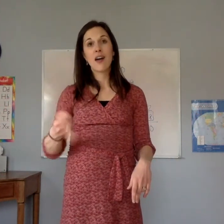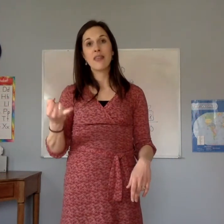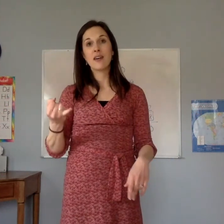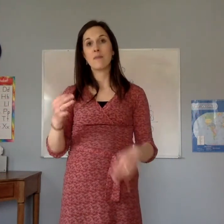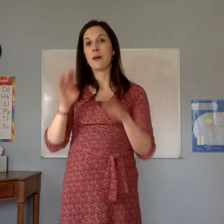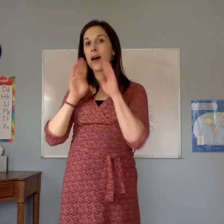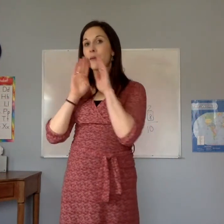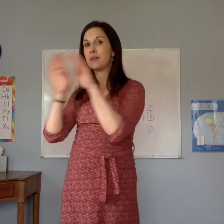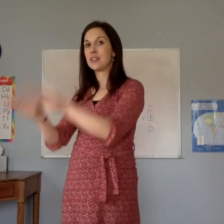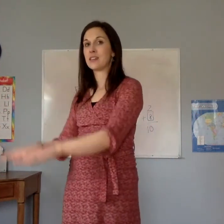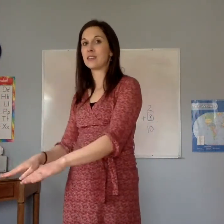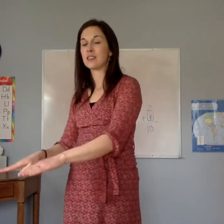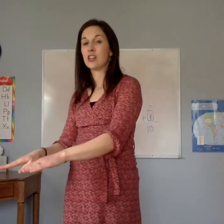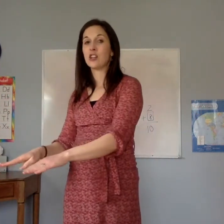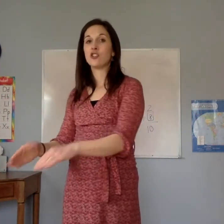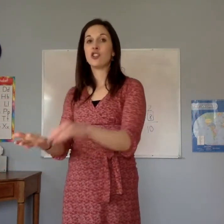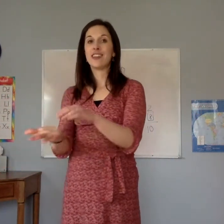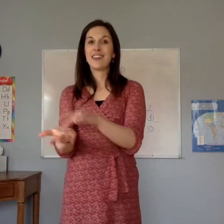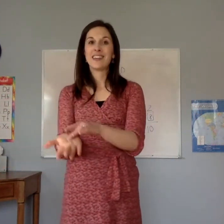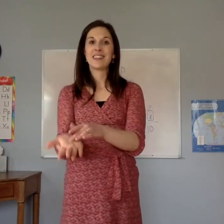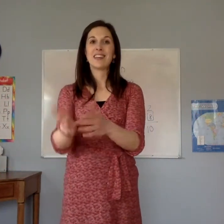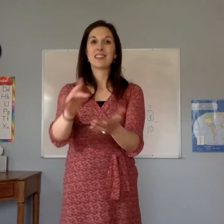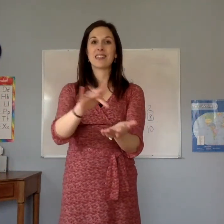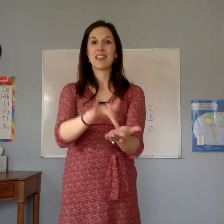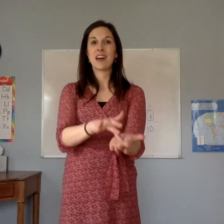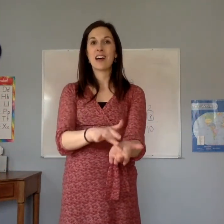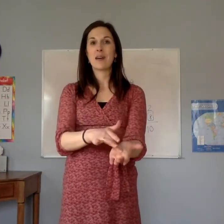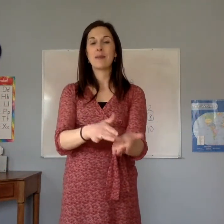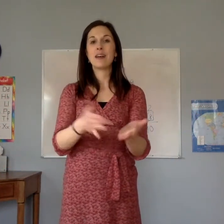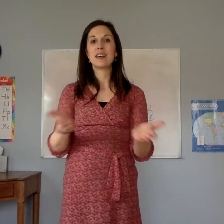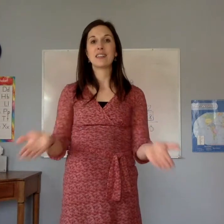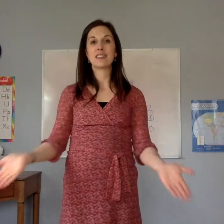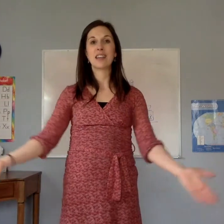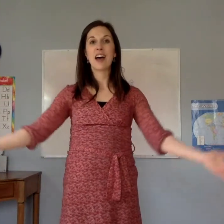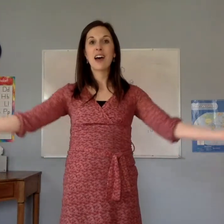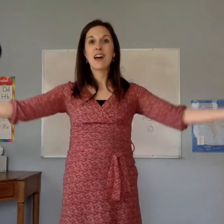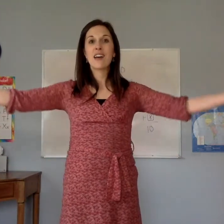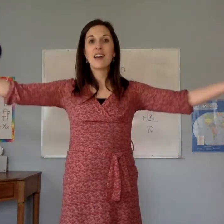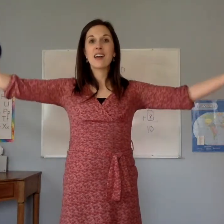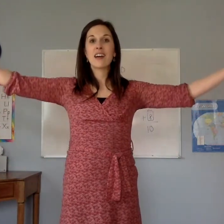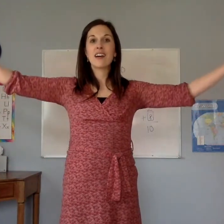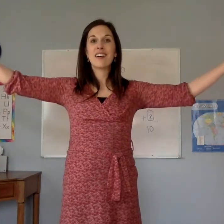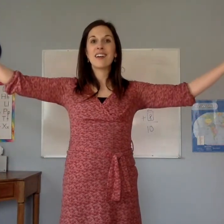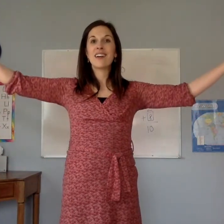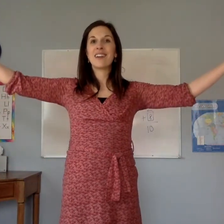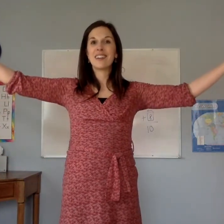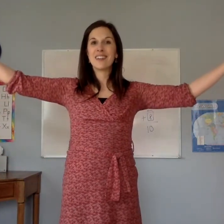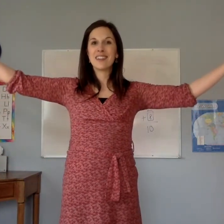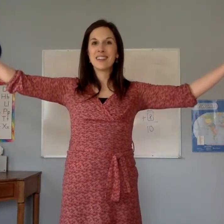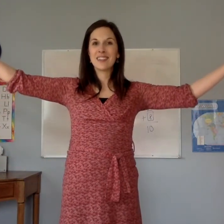the Baptist. Jesus the Messiah.